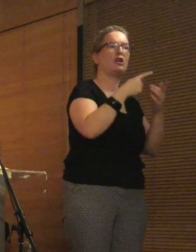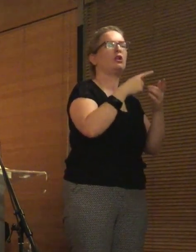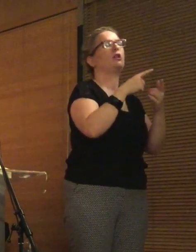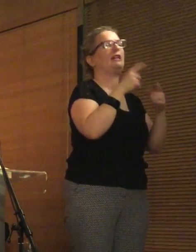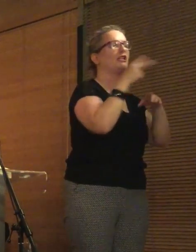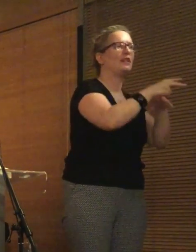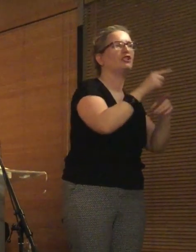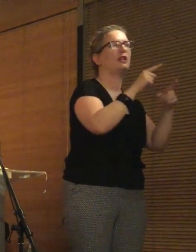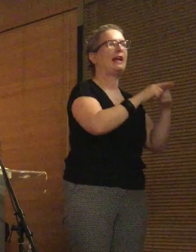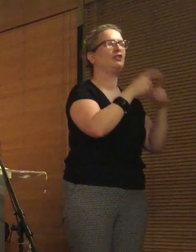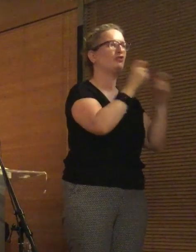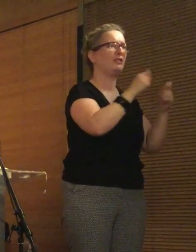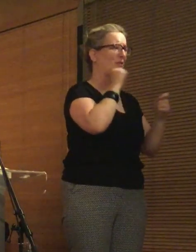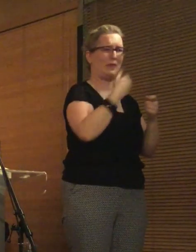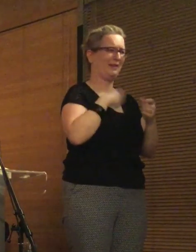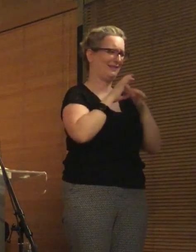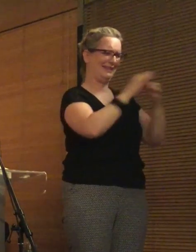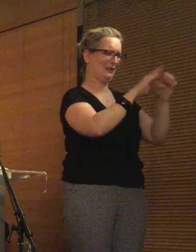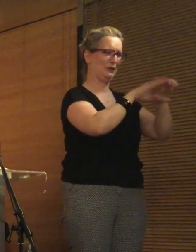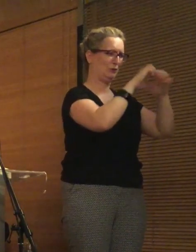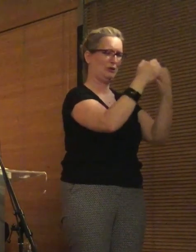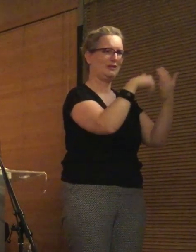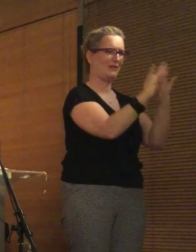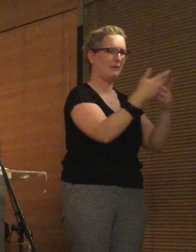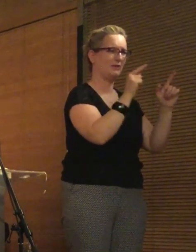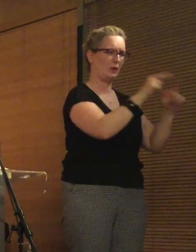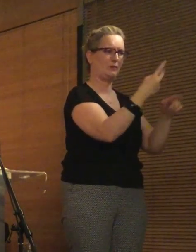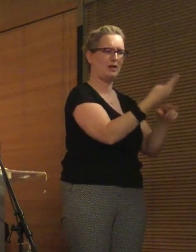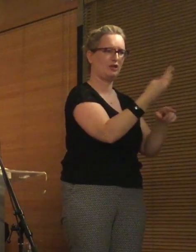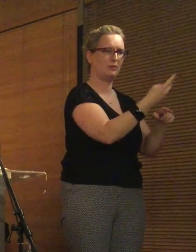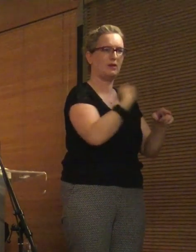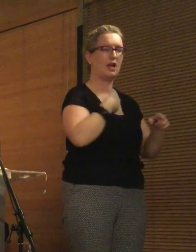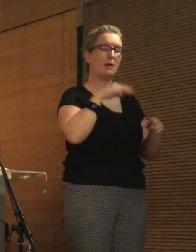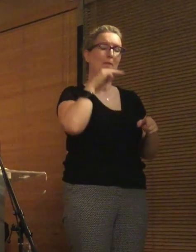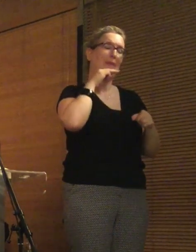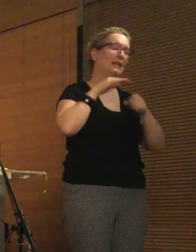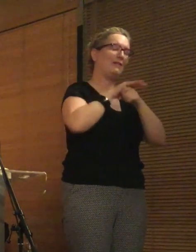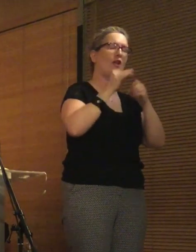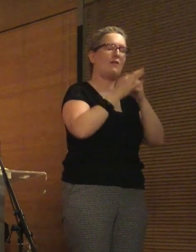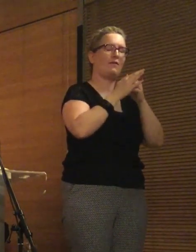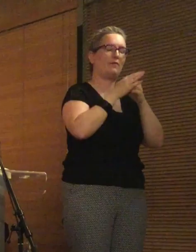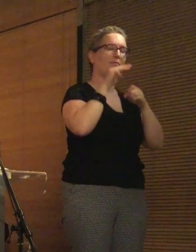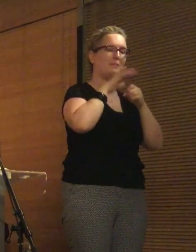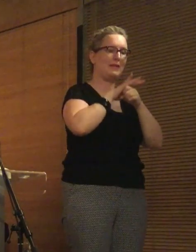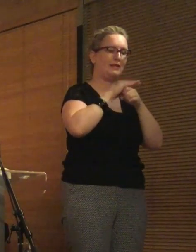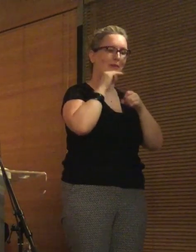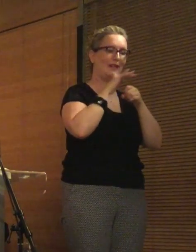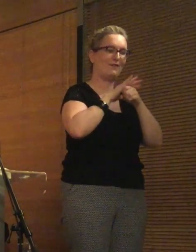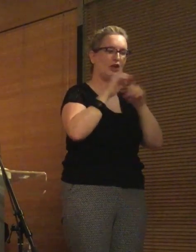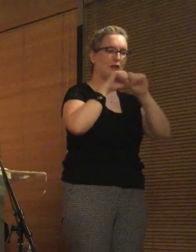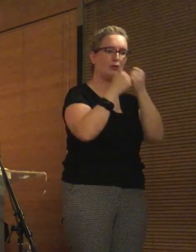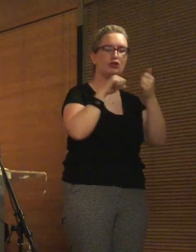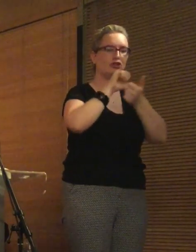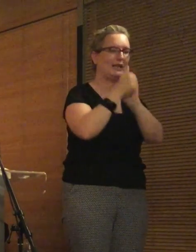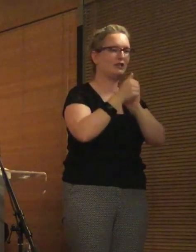about community development and have lessened the possibility that meaningful engagement for social change or the building of local